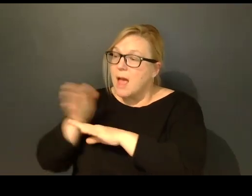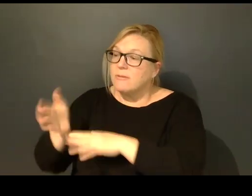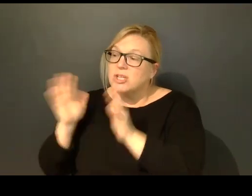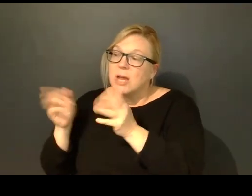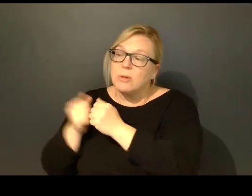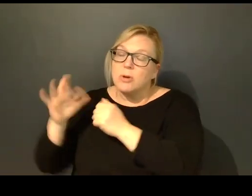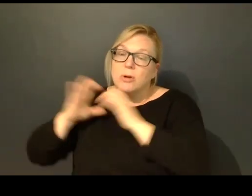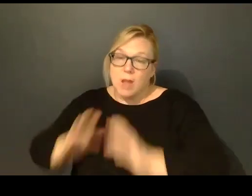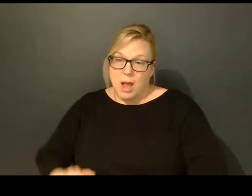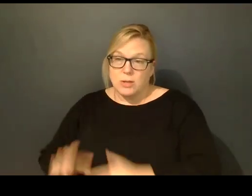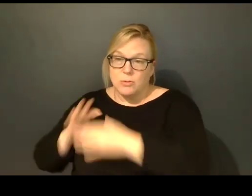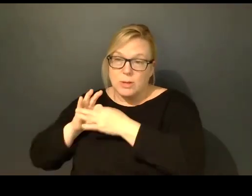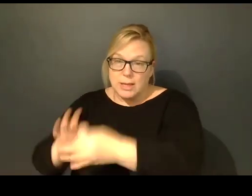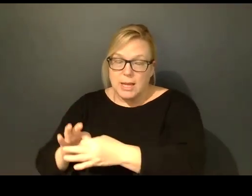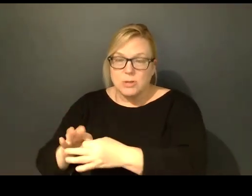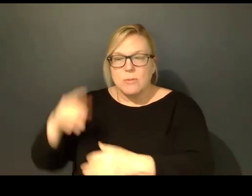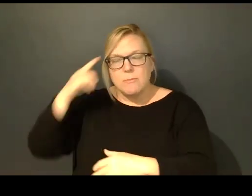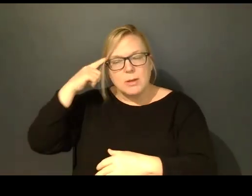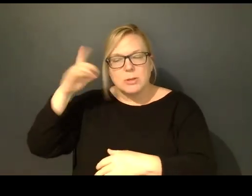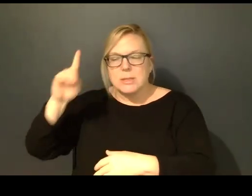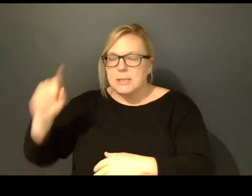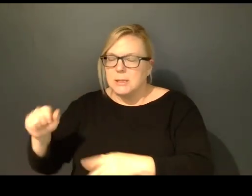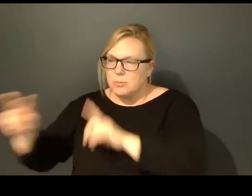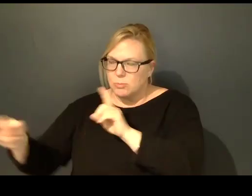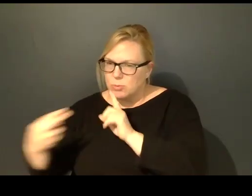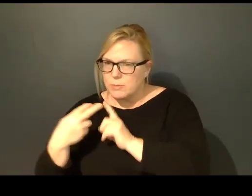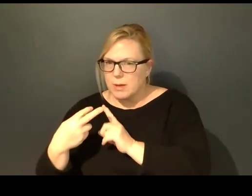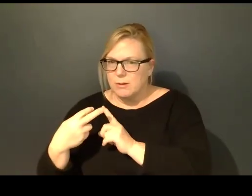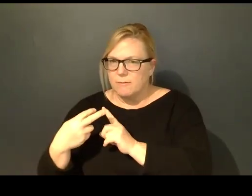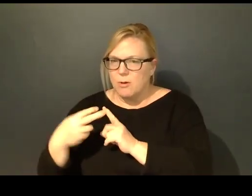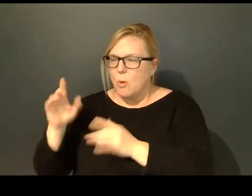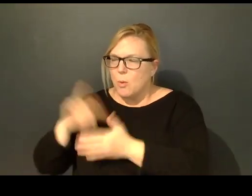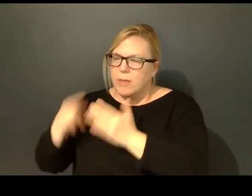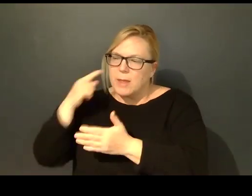an ADHD mental disability perspective? What do they find is the